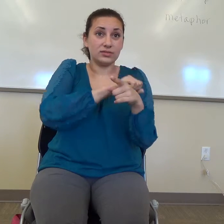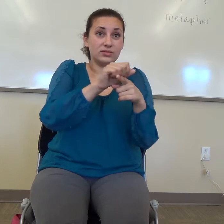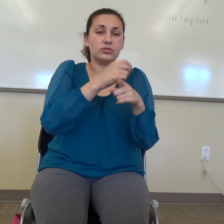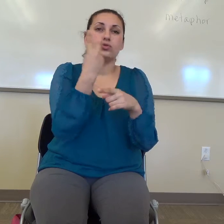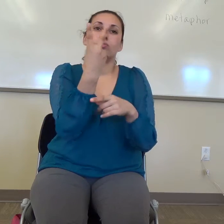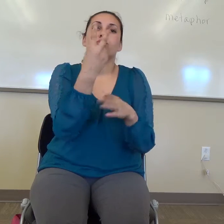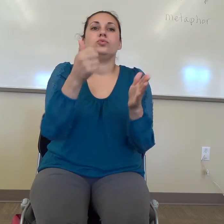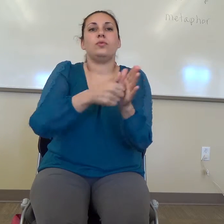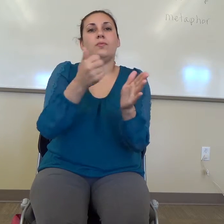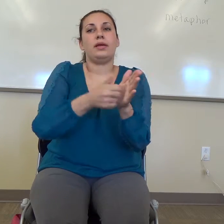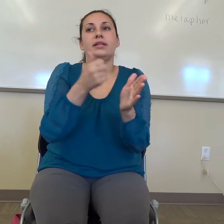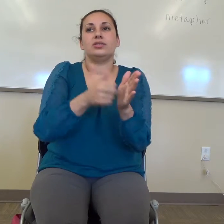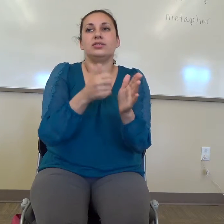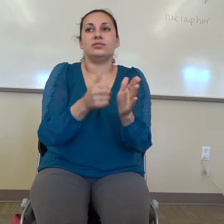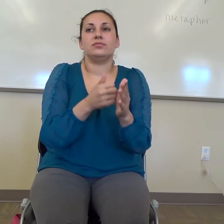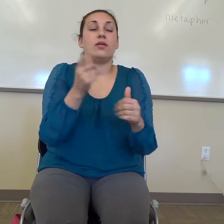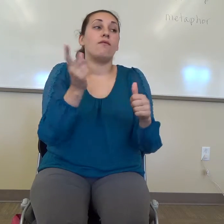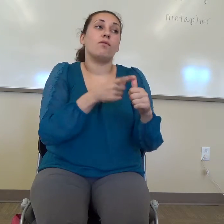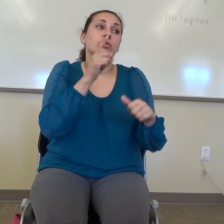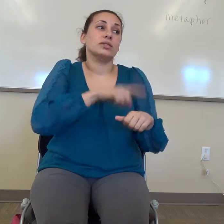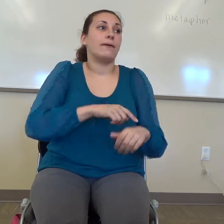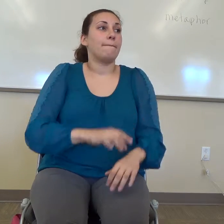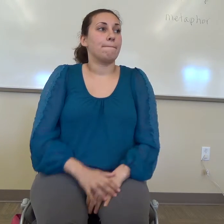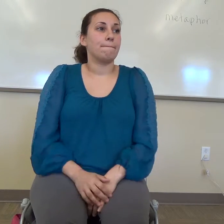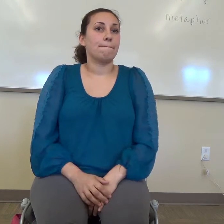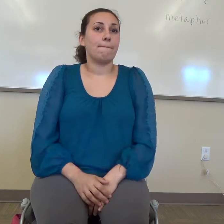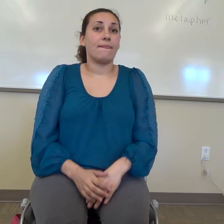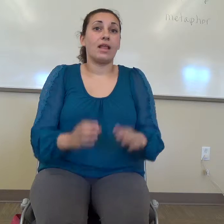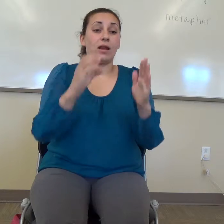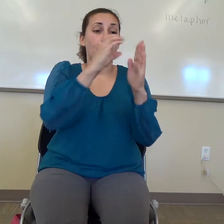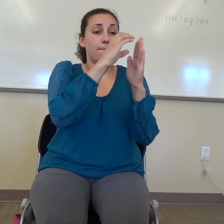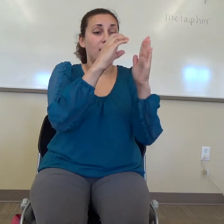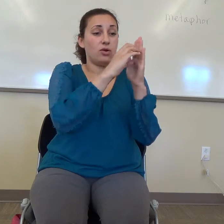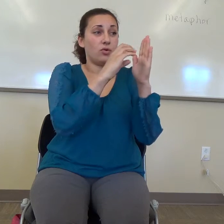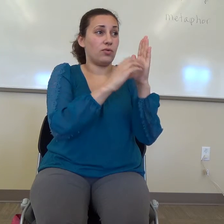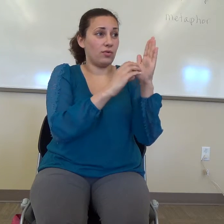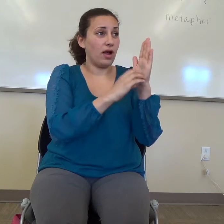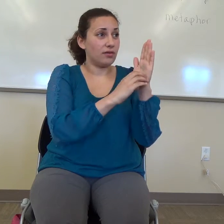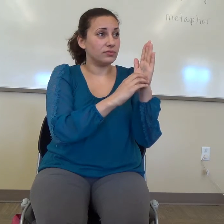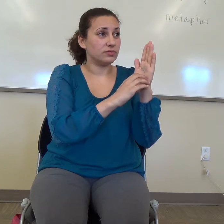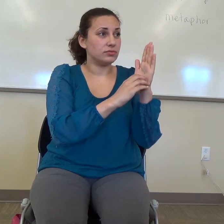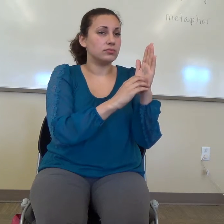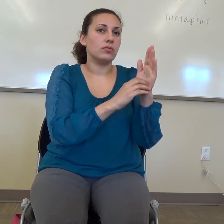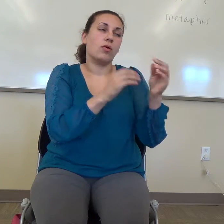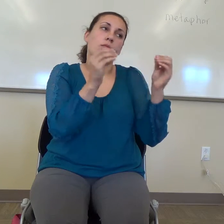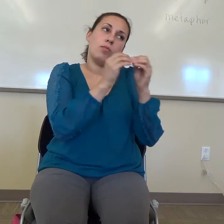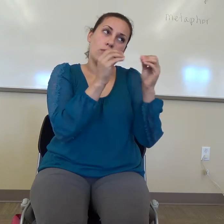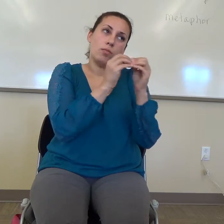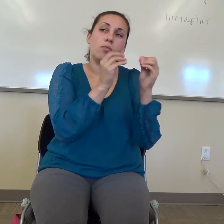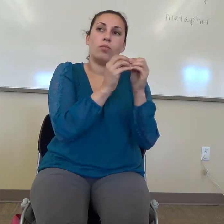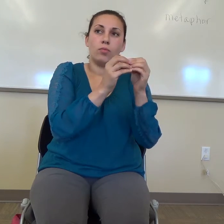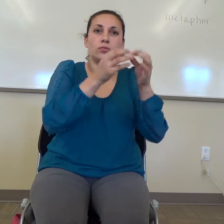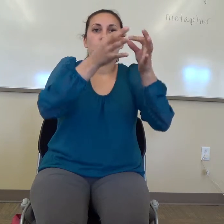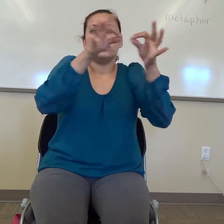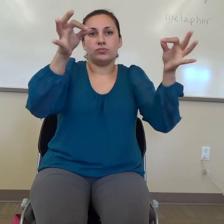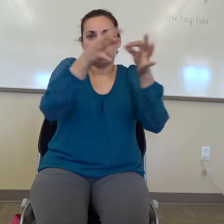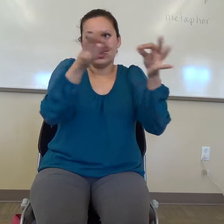okay? The paragraph is a little longer, although it's in very big type, so don't worry,